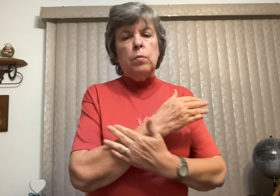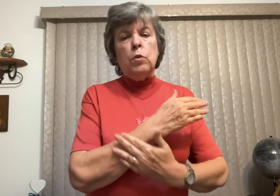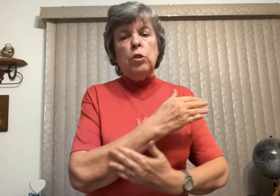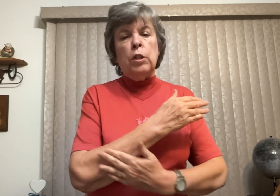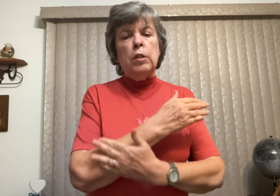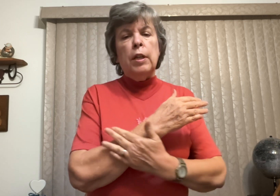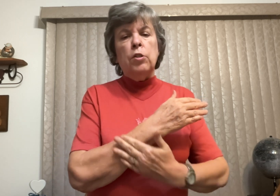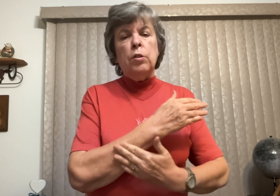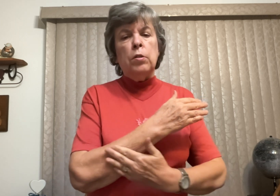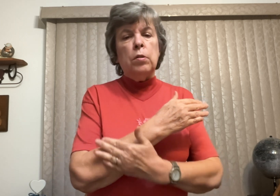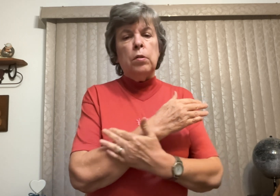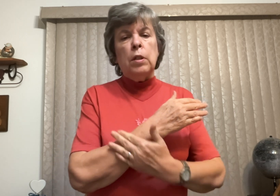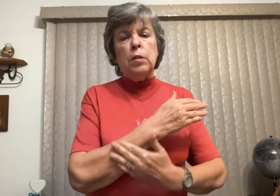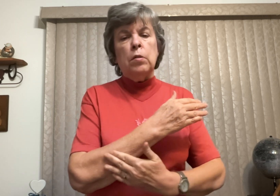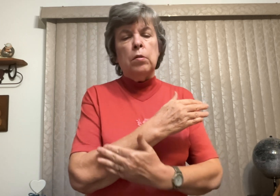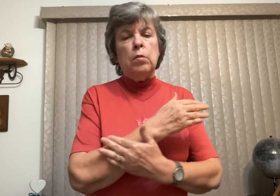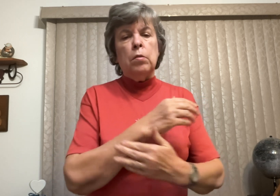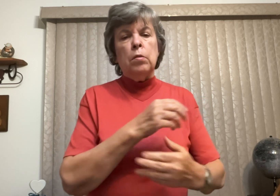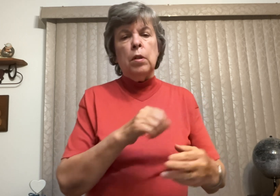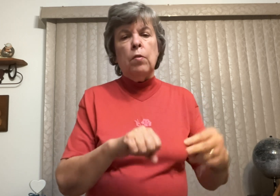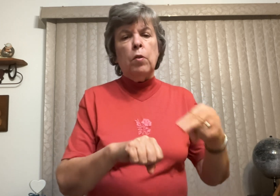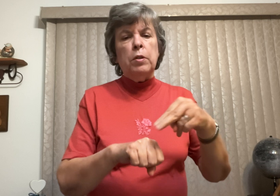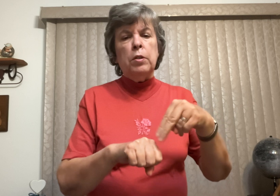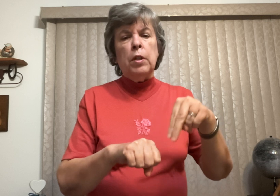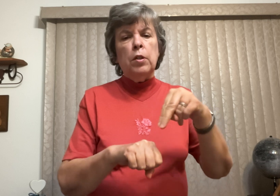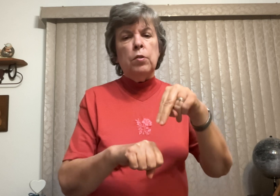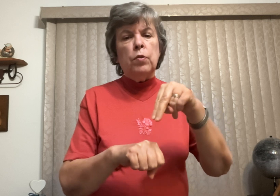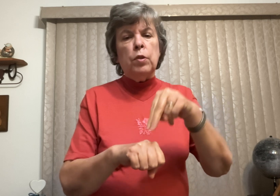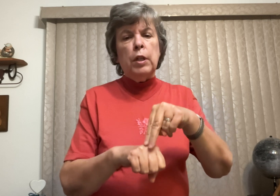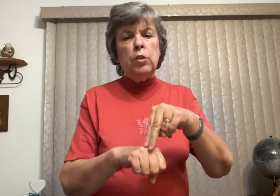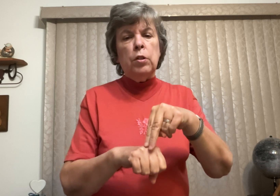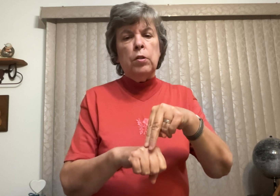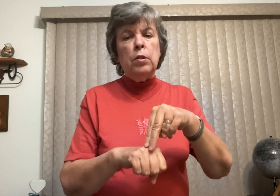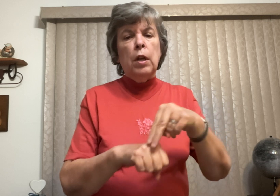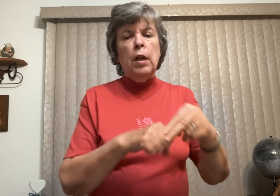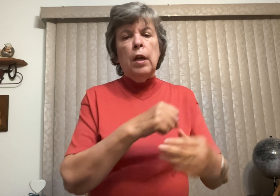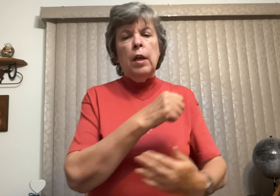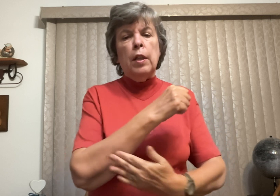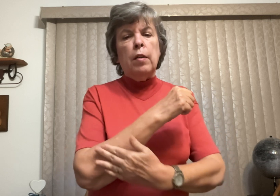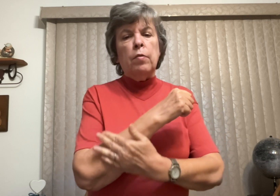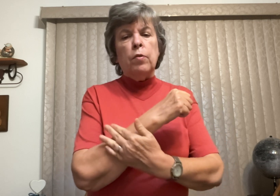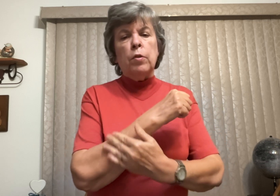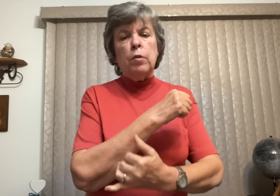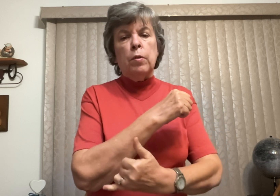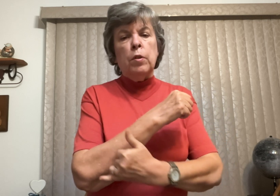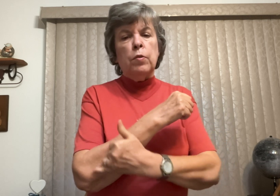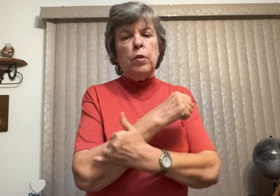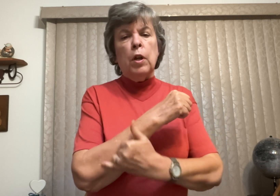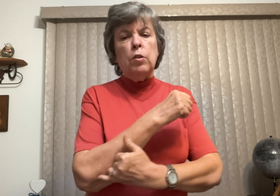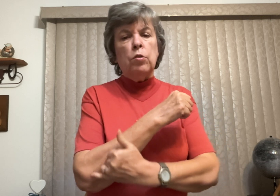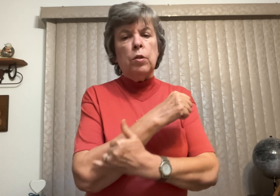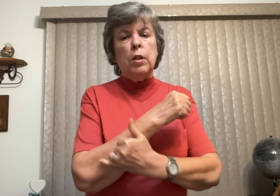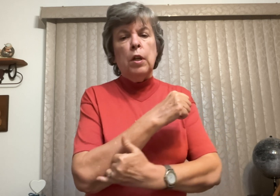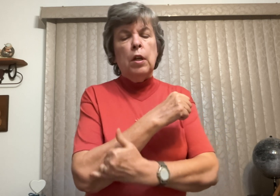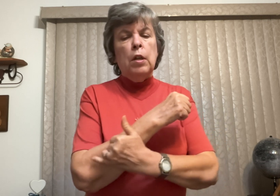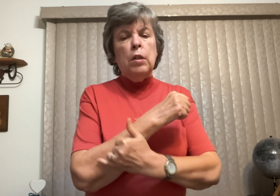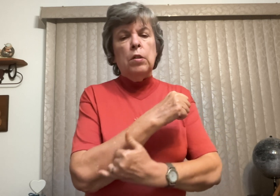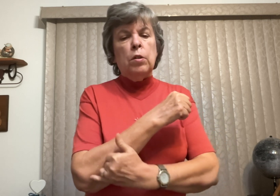she said nations. I've always done this for nations, and that for this for country.